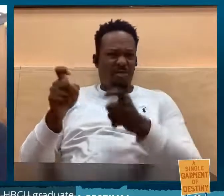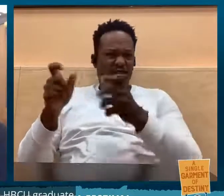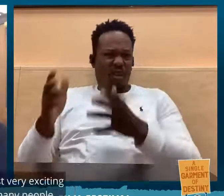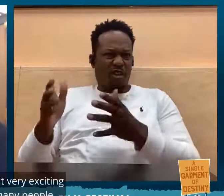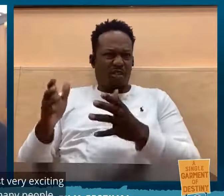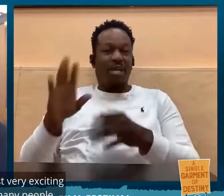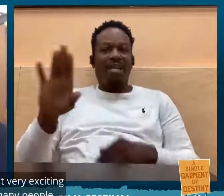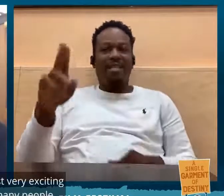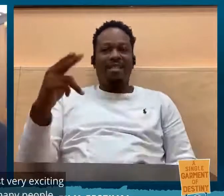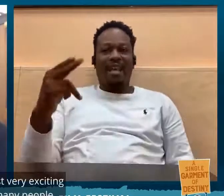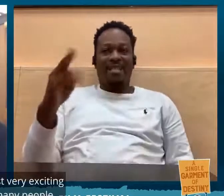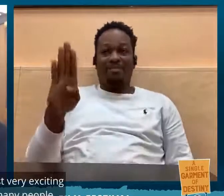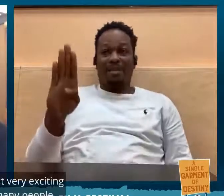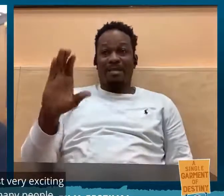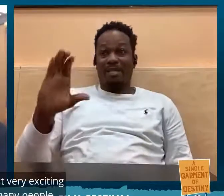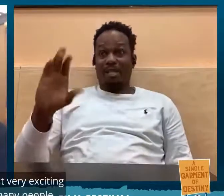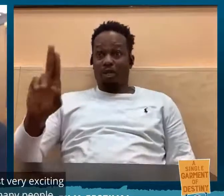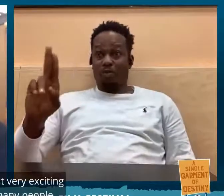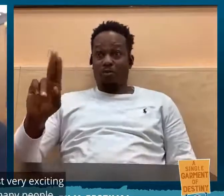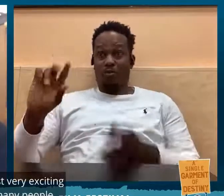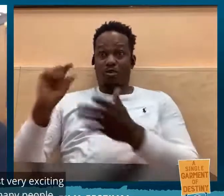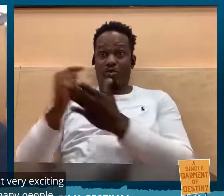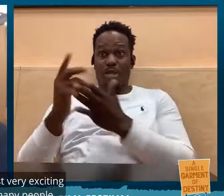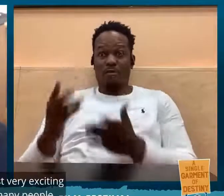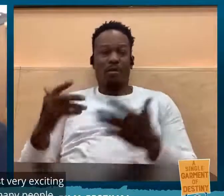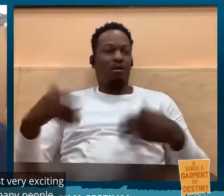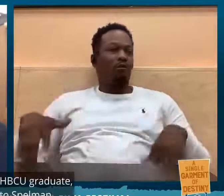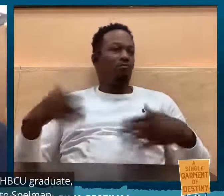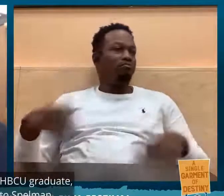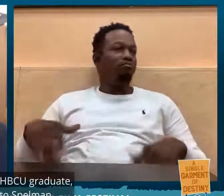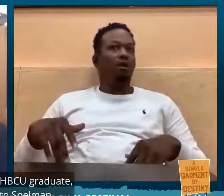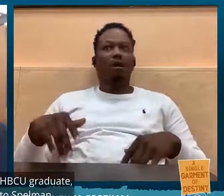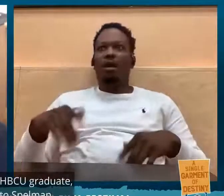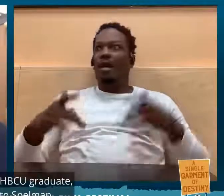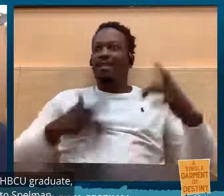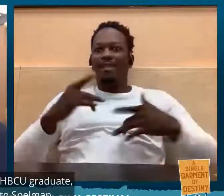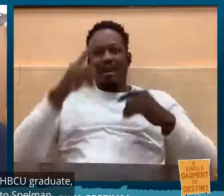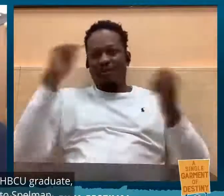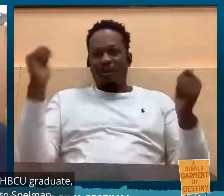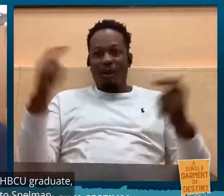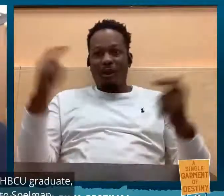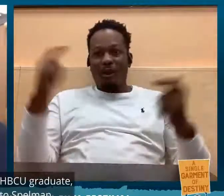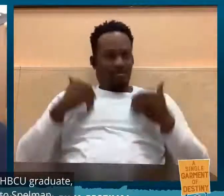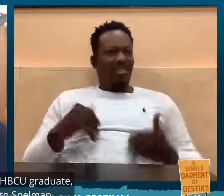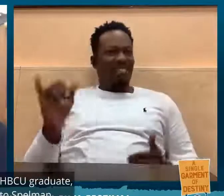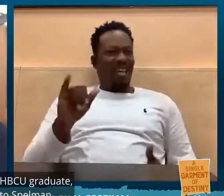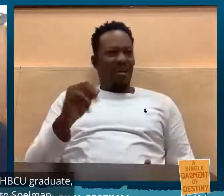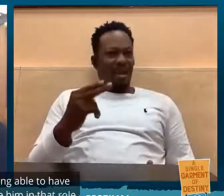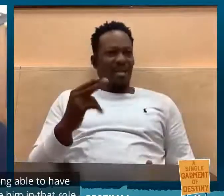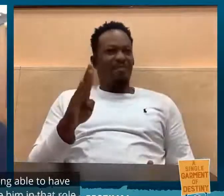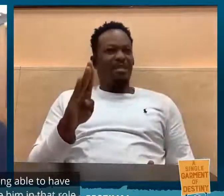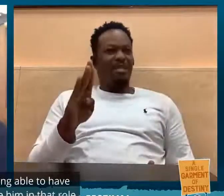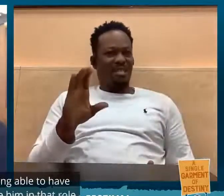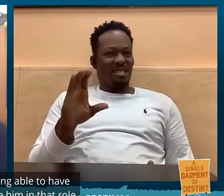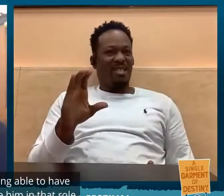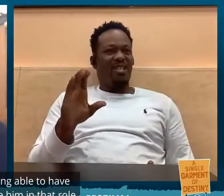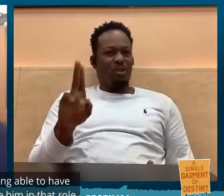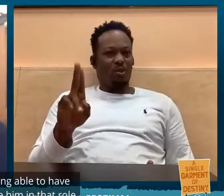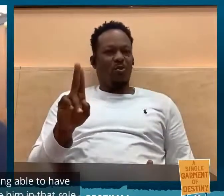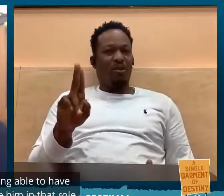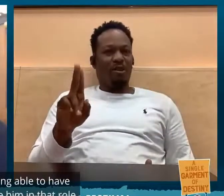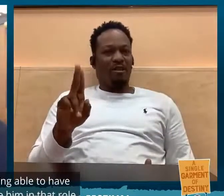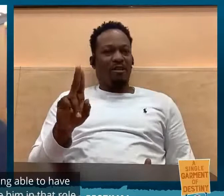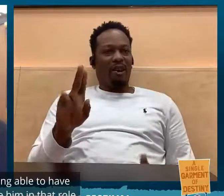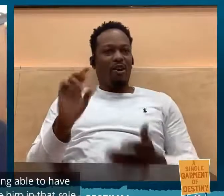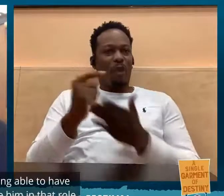HBCU graduate, is also just very exciting for so many people. I'm also an HBCU graduate. I went to Spelman. And so being able